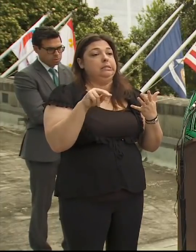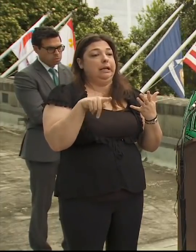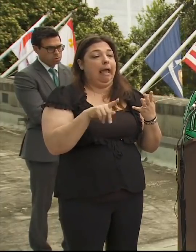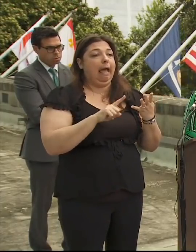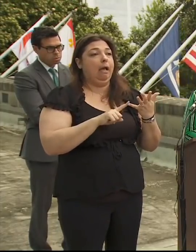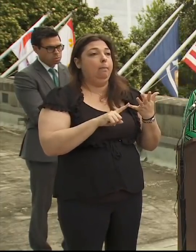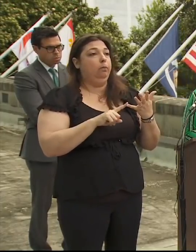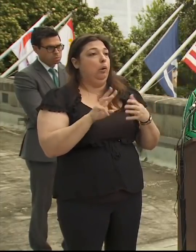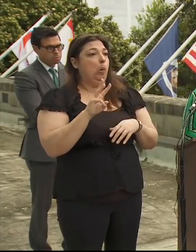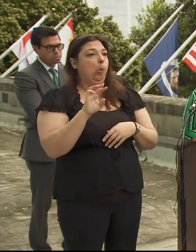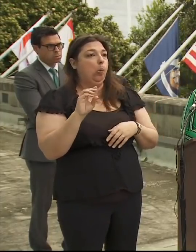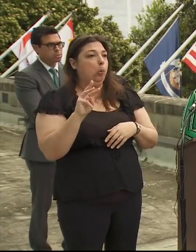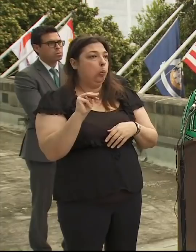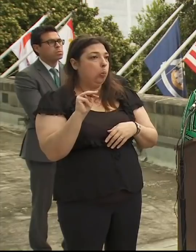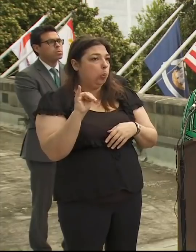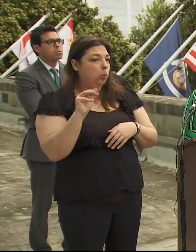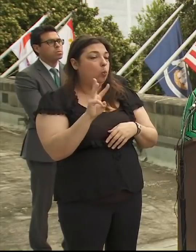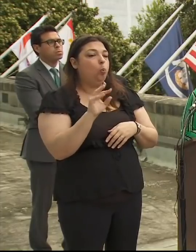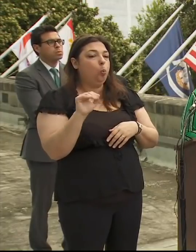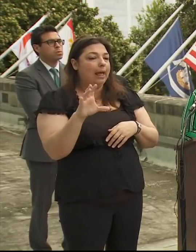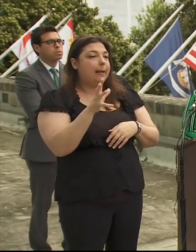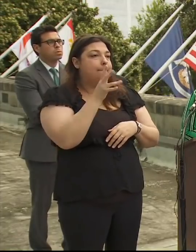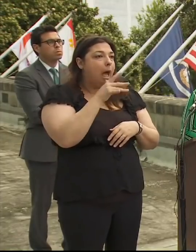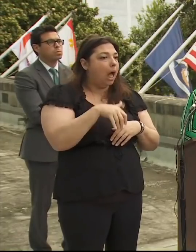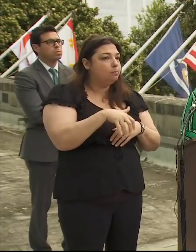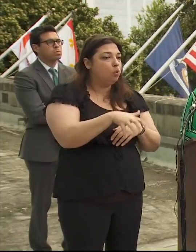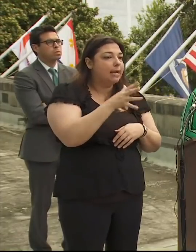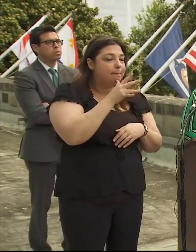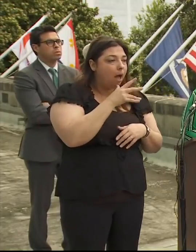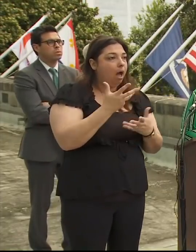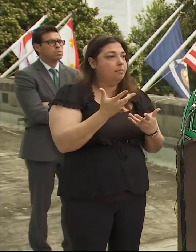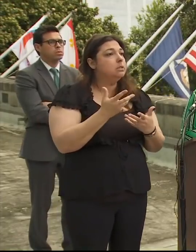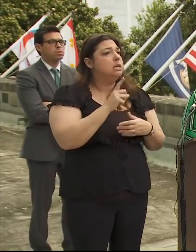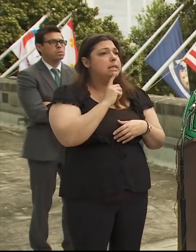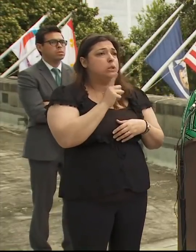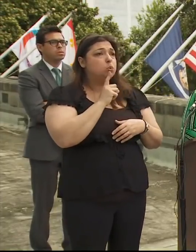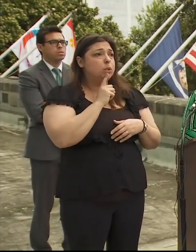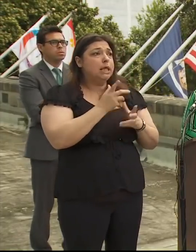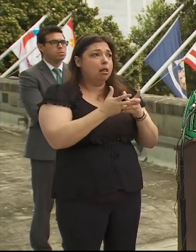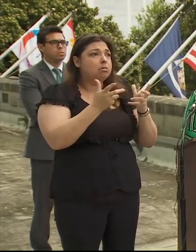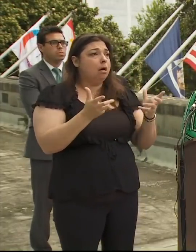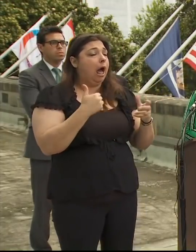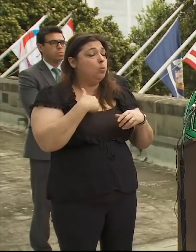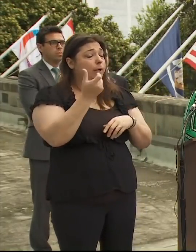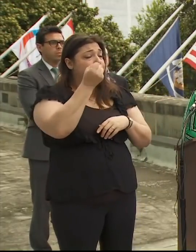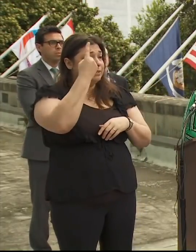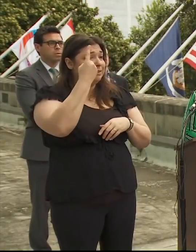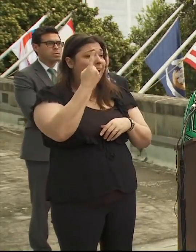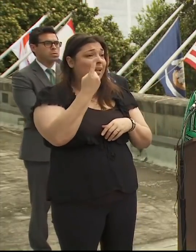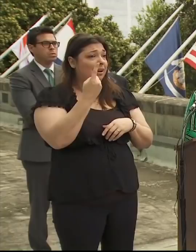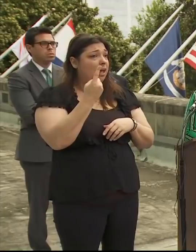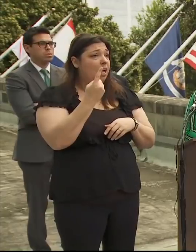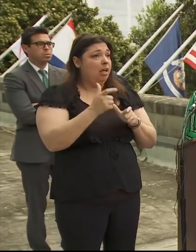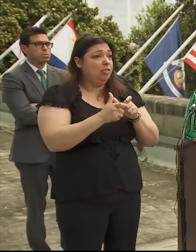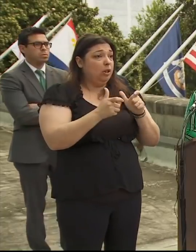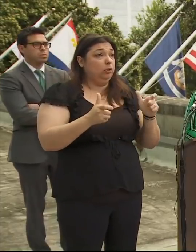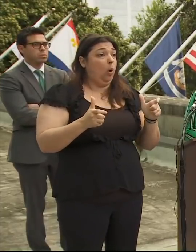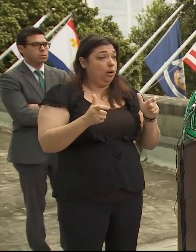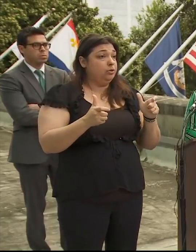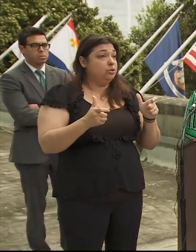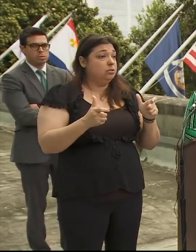WIC, you know, thinking about our moms, our pregnant moms. It really goes deep. And we understand that the largest